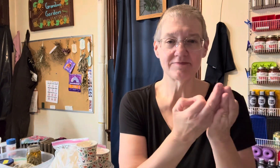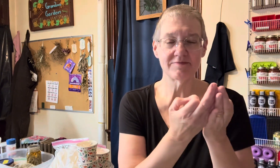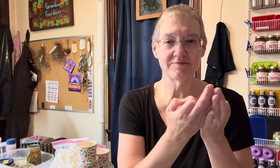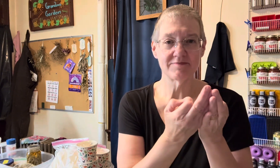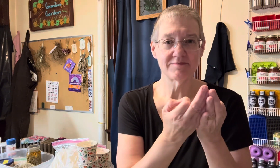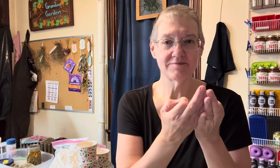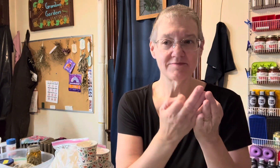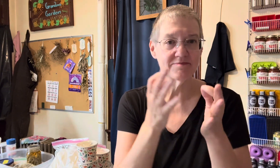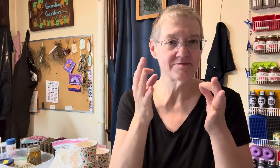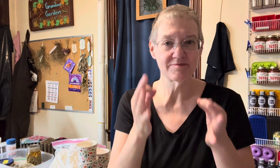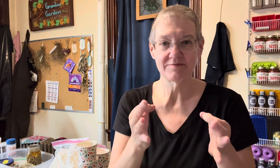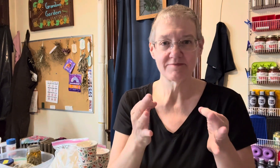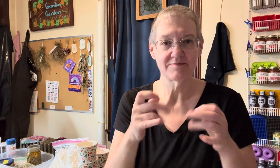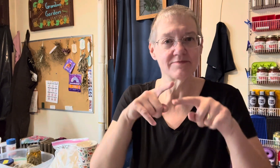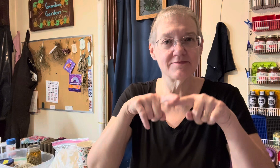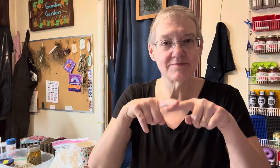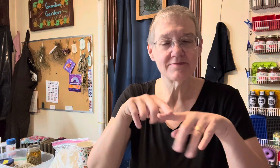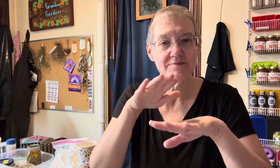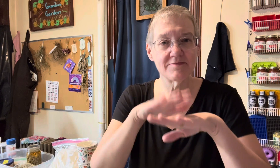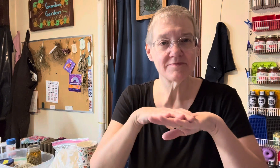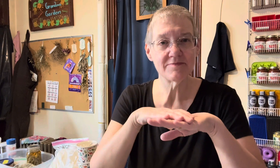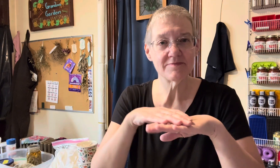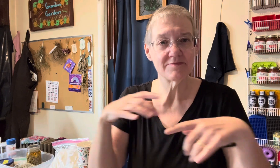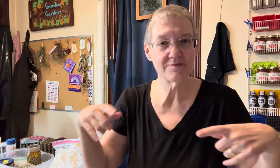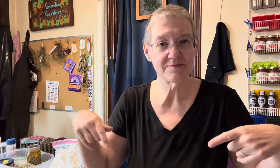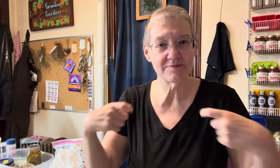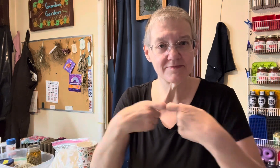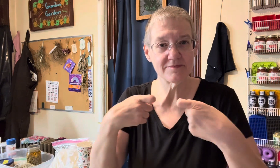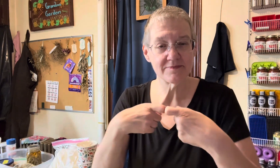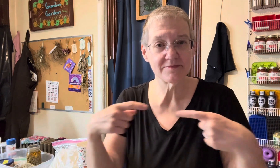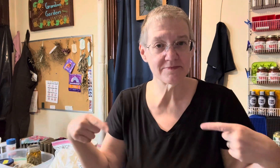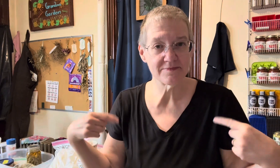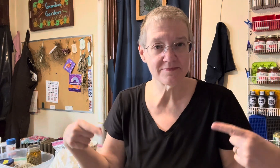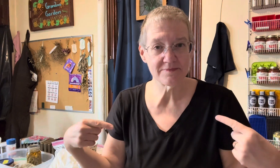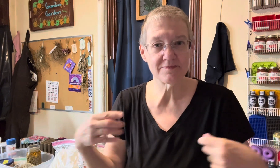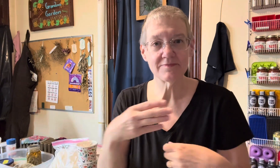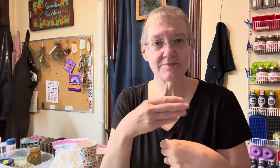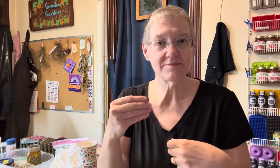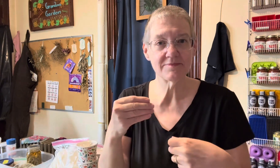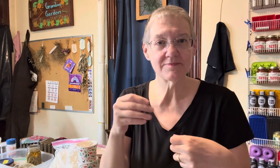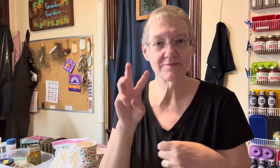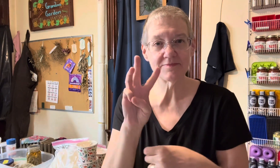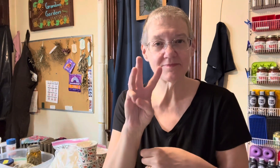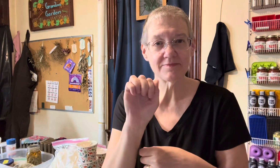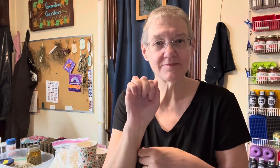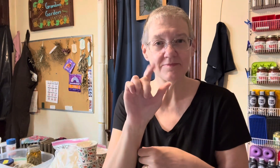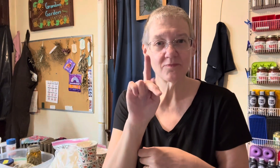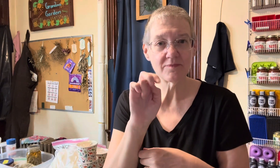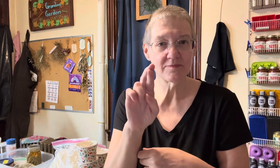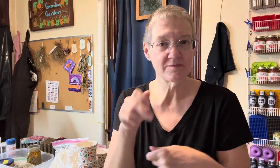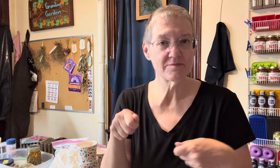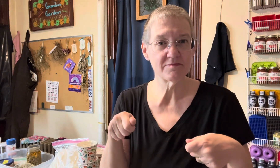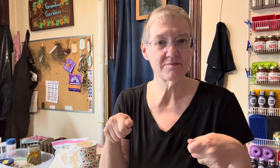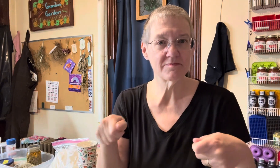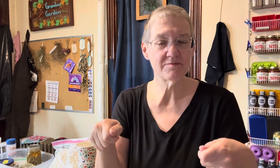pop up. And I decided that I needed to become independent. I was dependent on an electric wheelchair